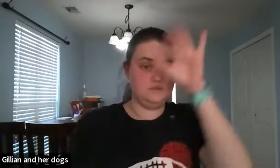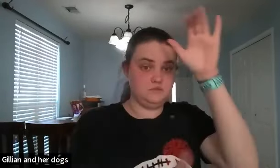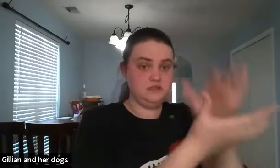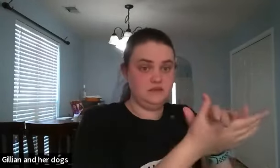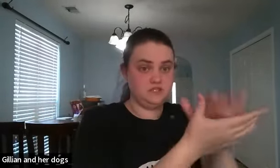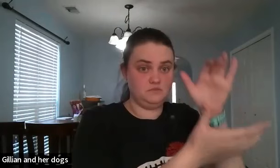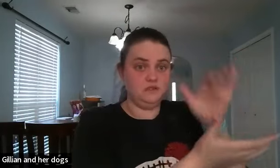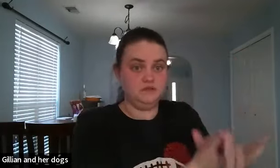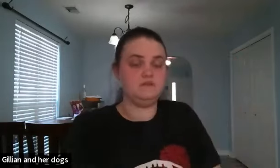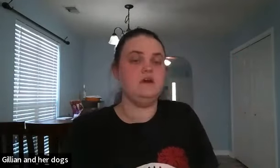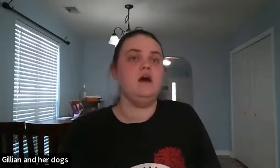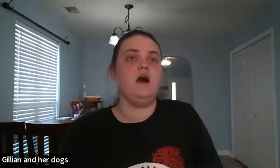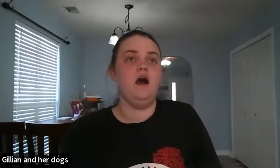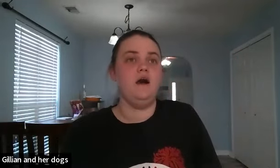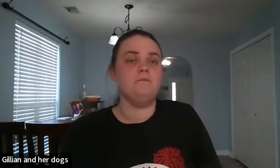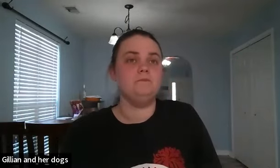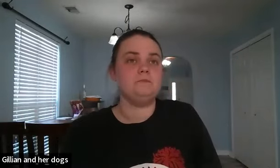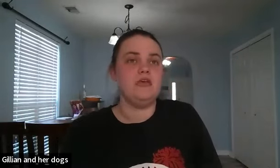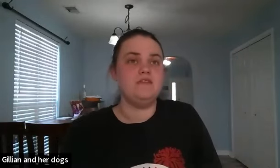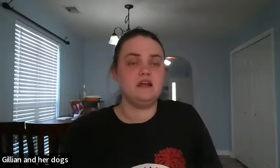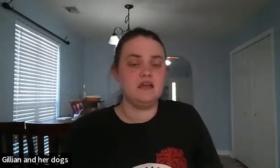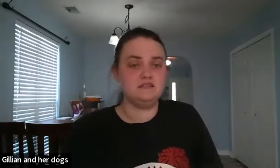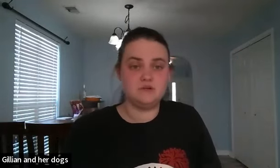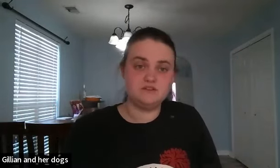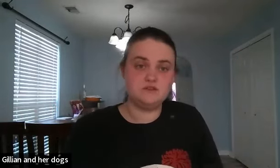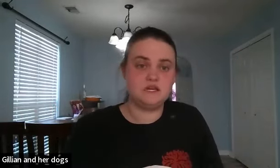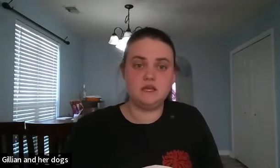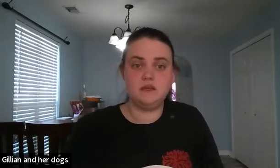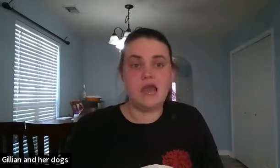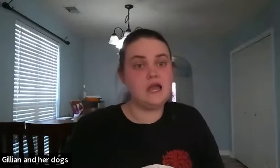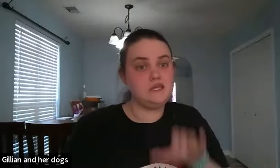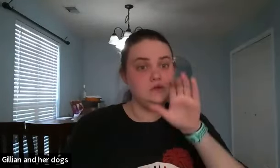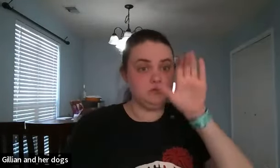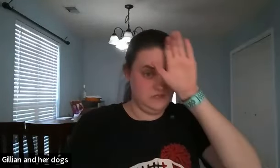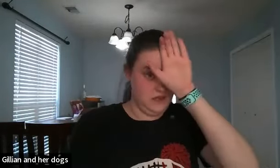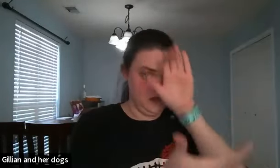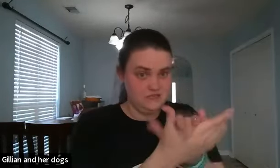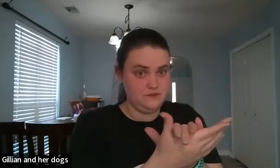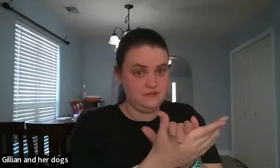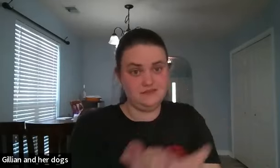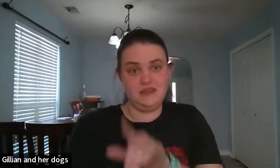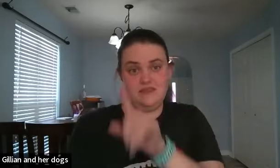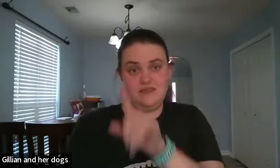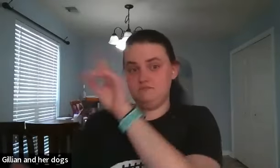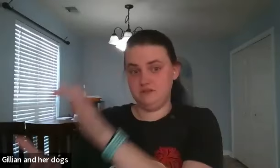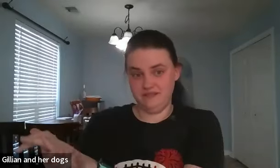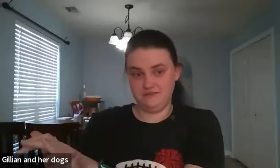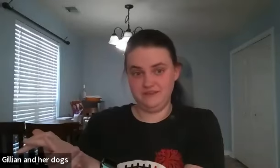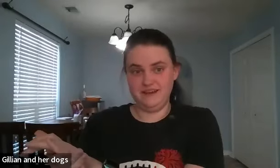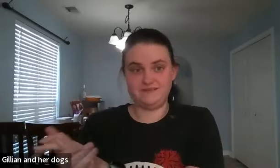use believe, just belief. And then I had someone else who was like, I use husband and then I use belief. And I was